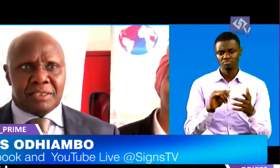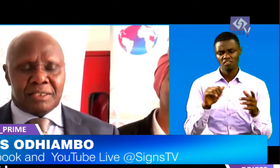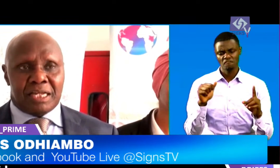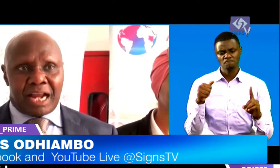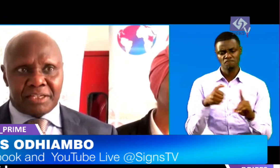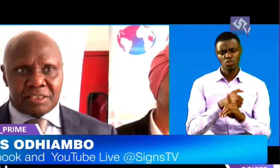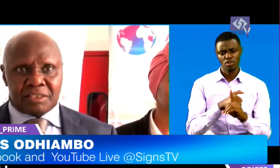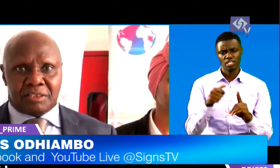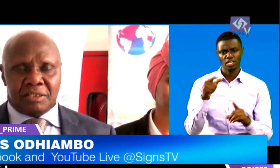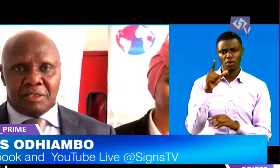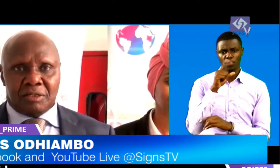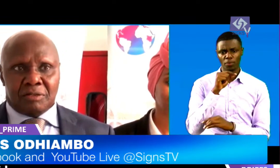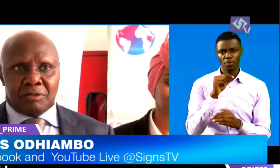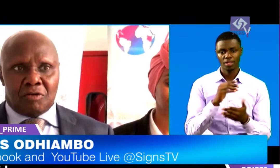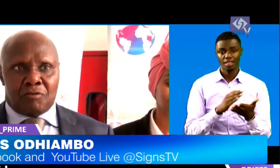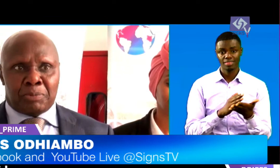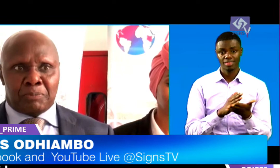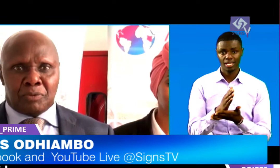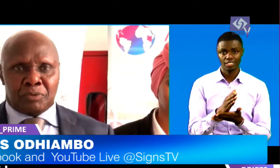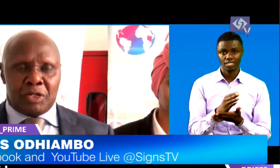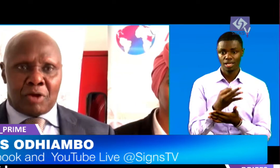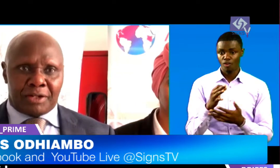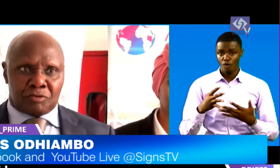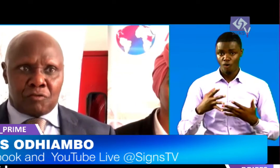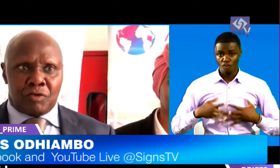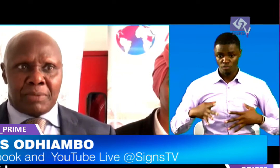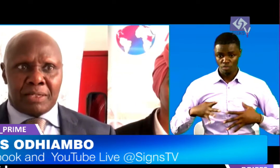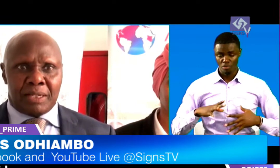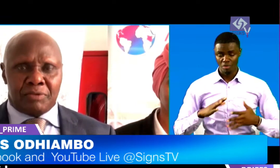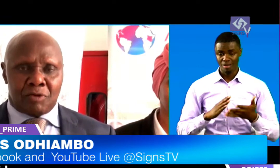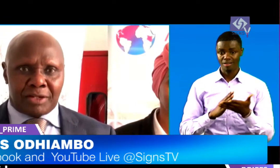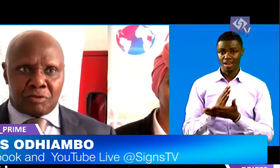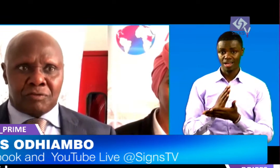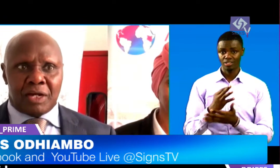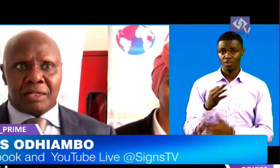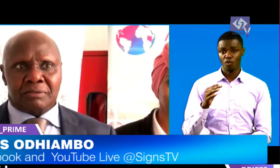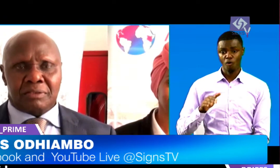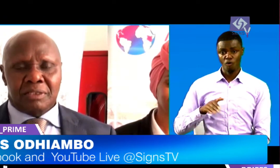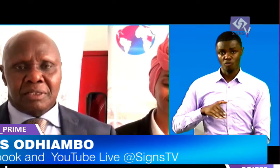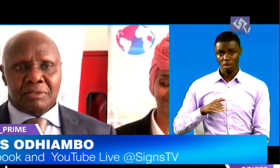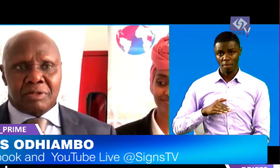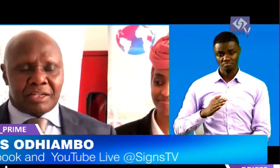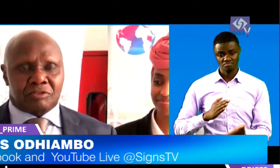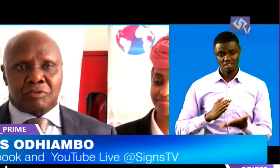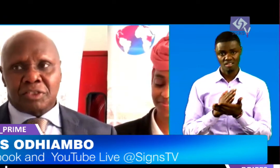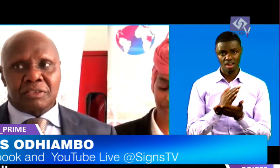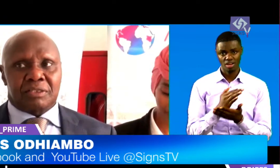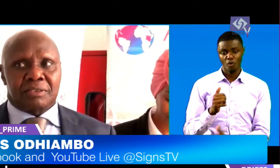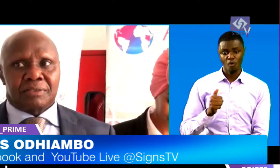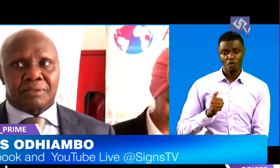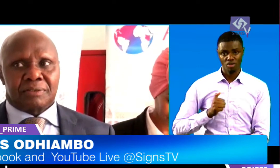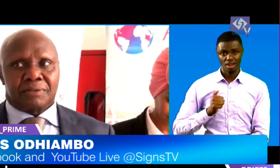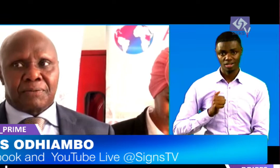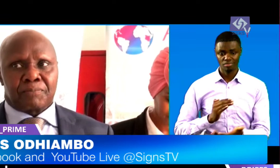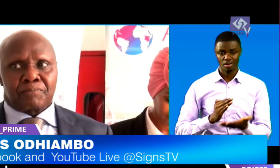violated the rights of people, the rights of women, the rights of girls, the rights of